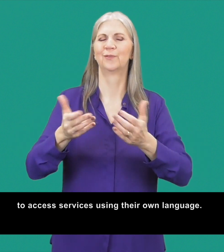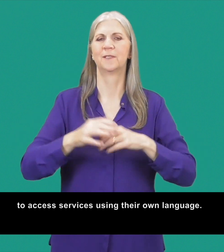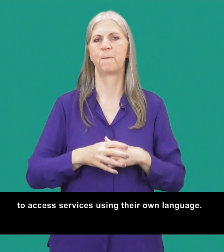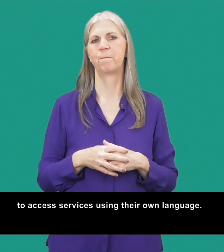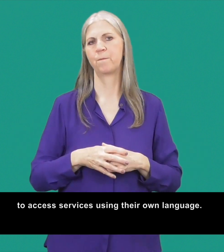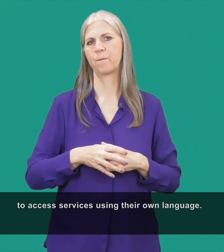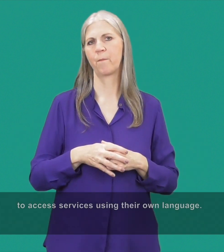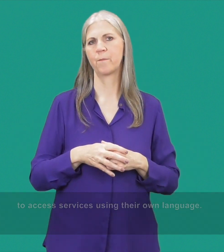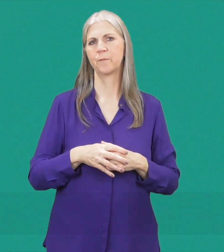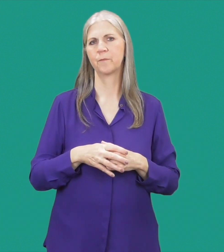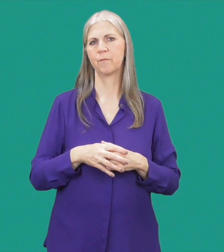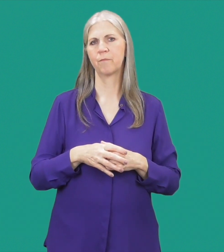Actions.